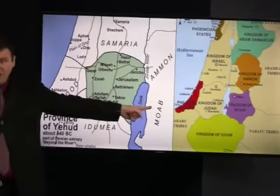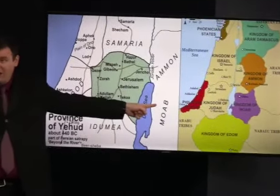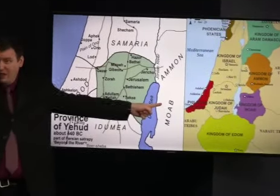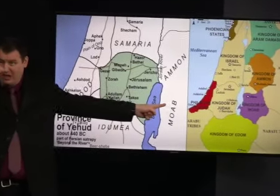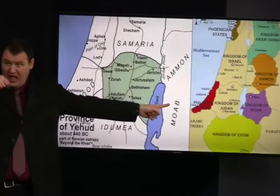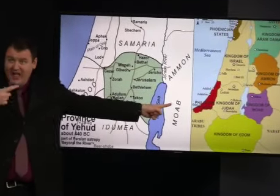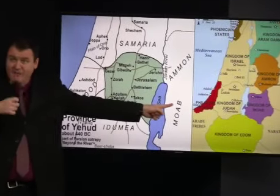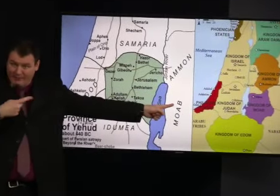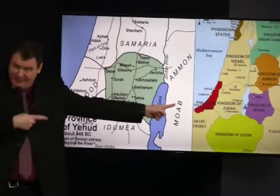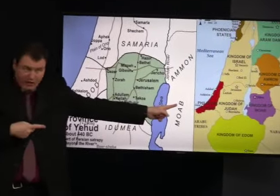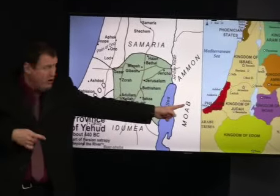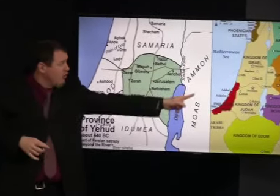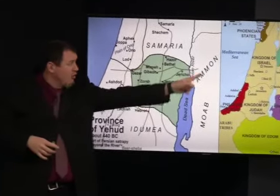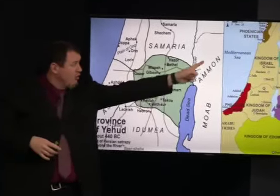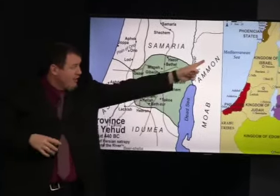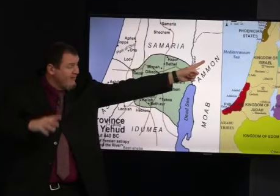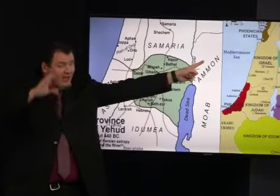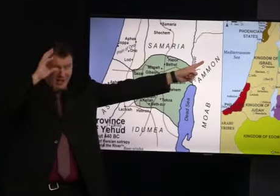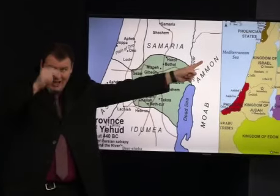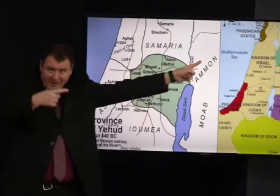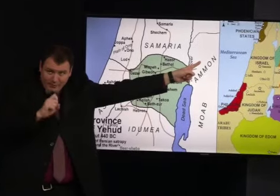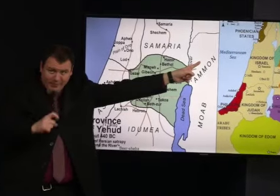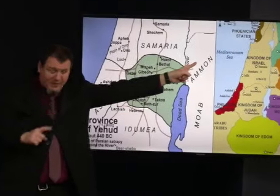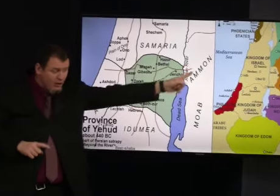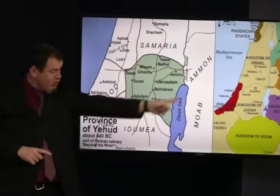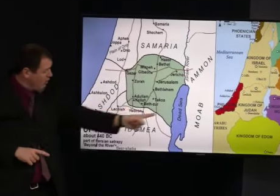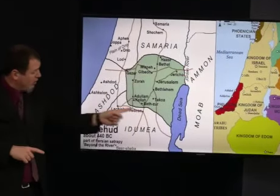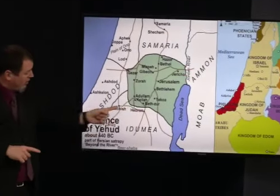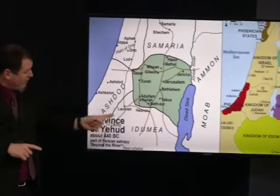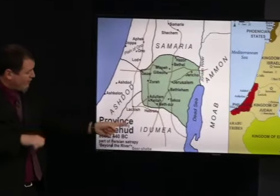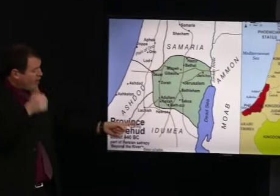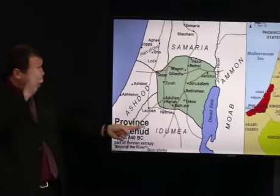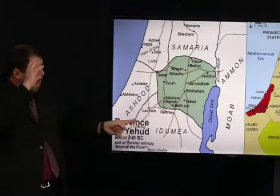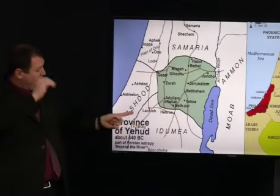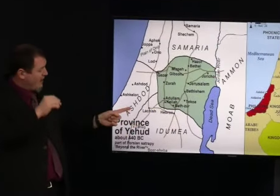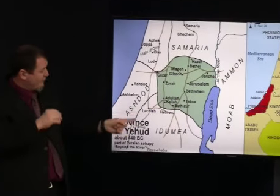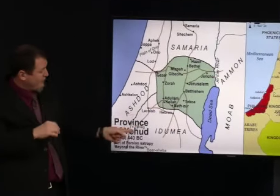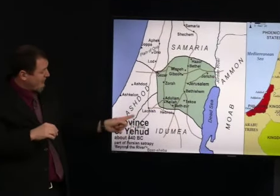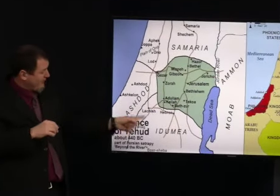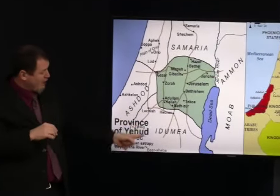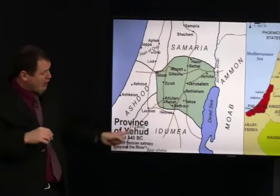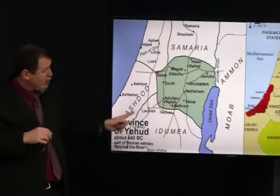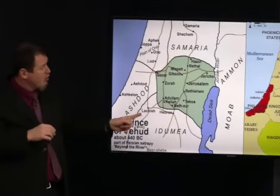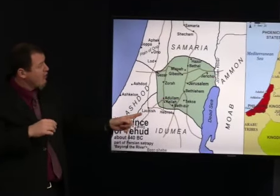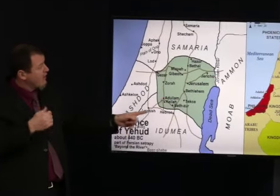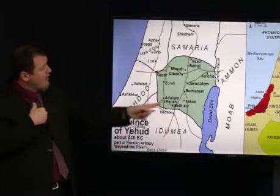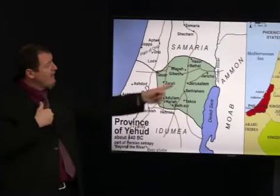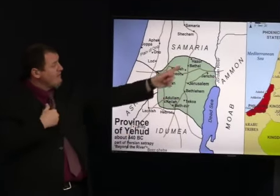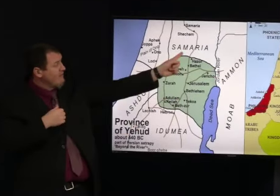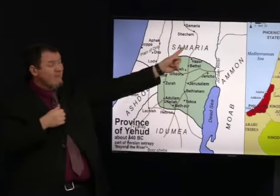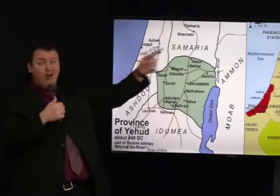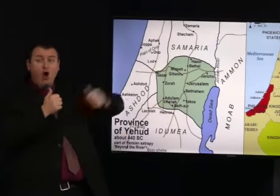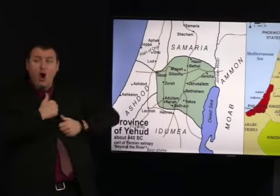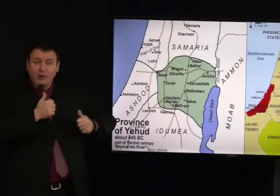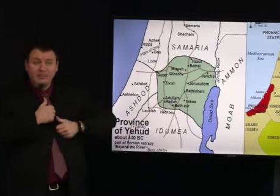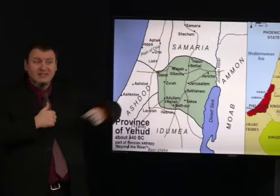Nehemiah, remember he was mocked by all these people and there's a guy from here and a guy from here, a guy from all these